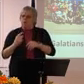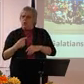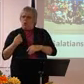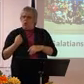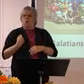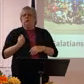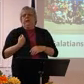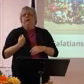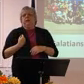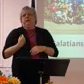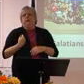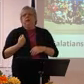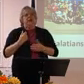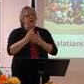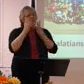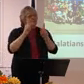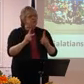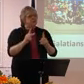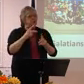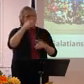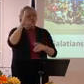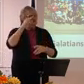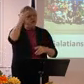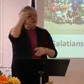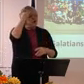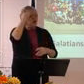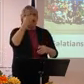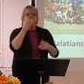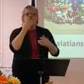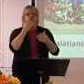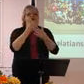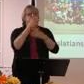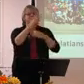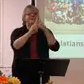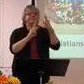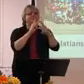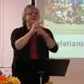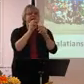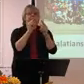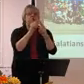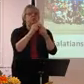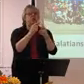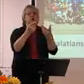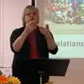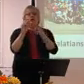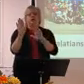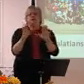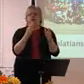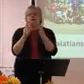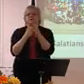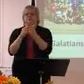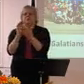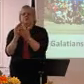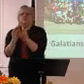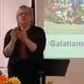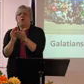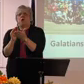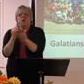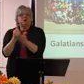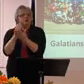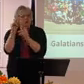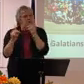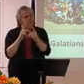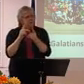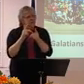help someone else. We never know a kind word, to do something just to help people. It makes a